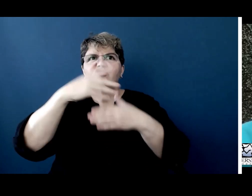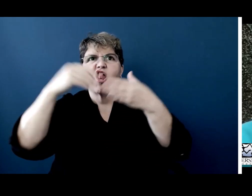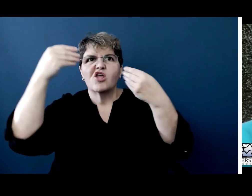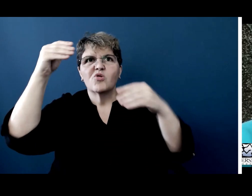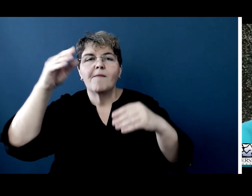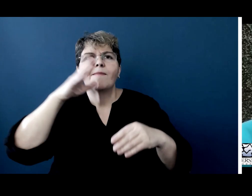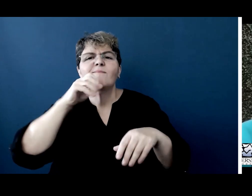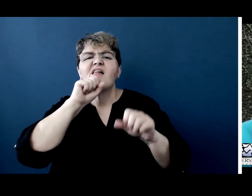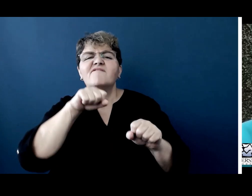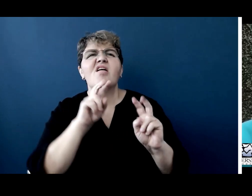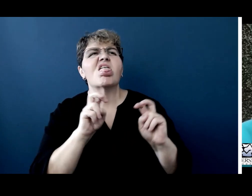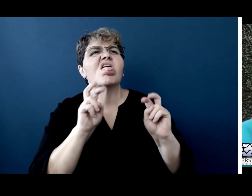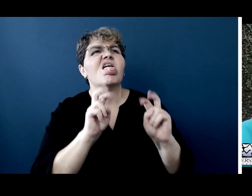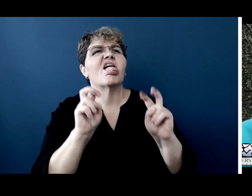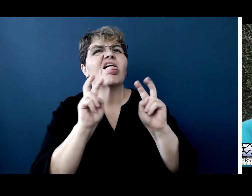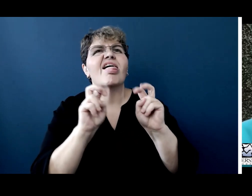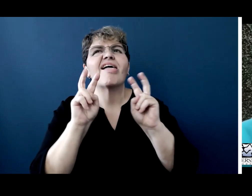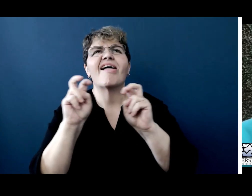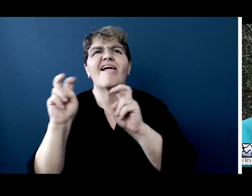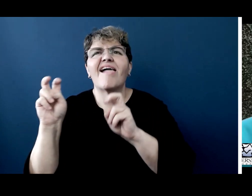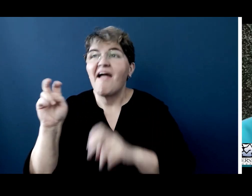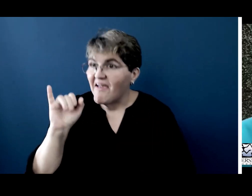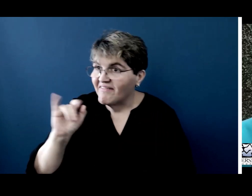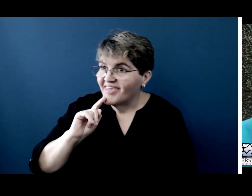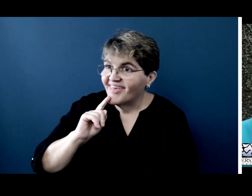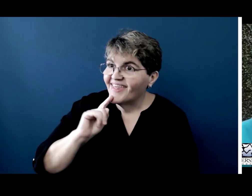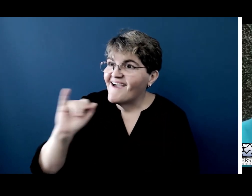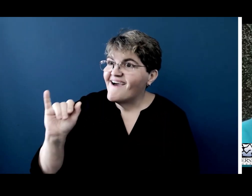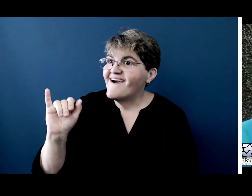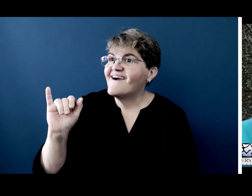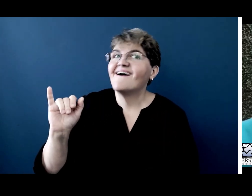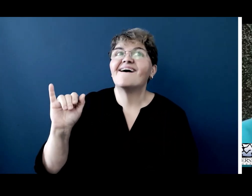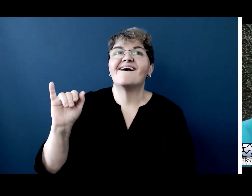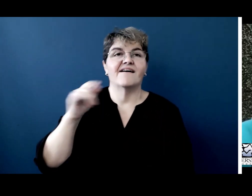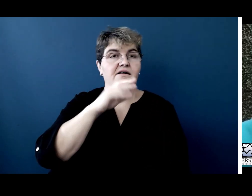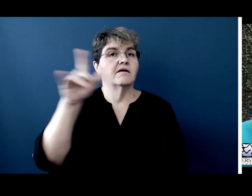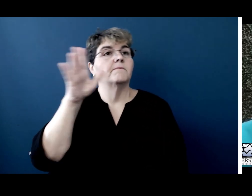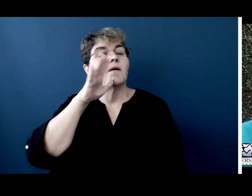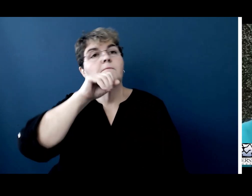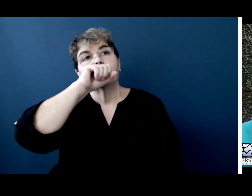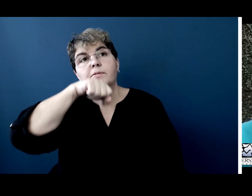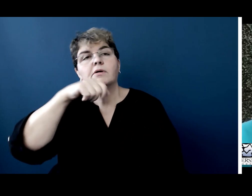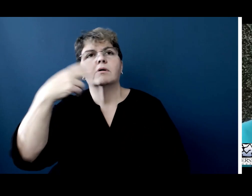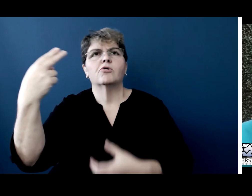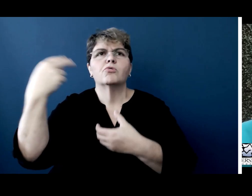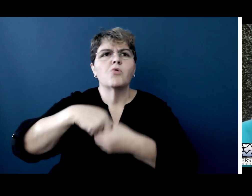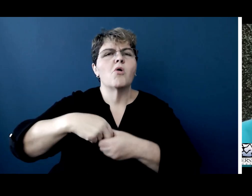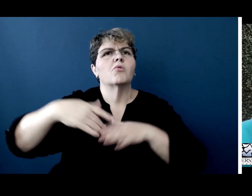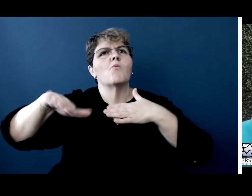like the beignets? Yeah. Beignets are delicious. Yeah. Yeah, And she had good taste. Yeah, and she used to like